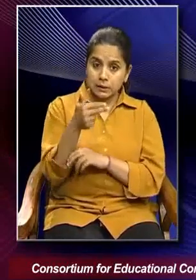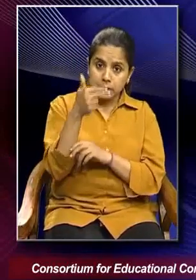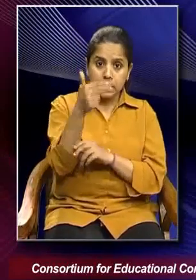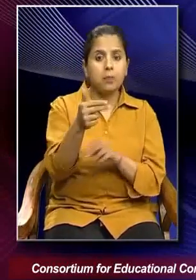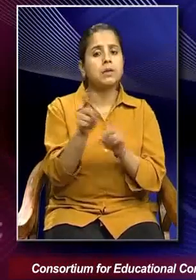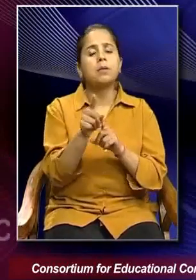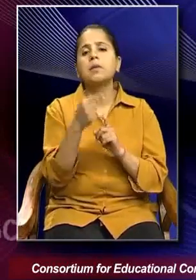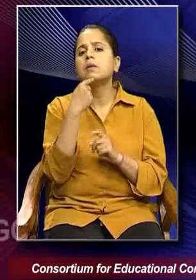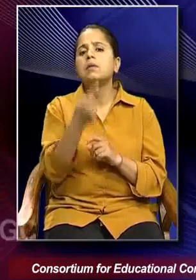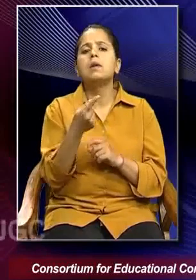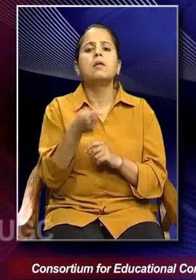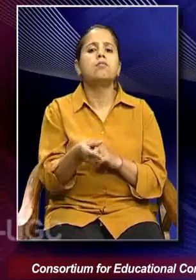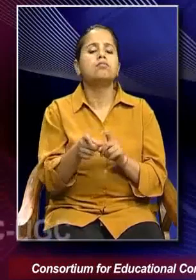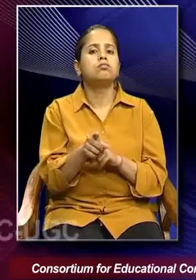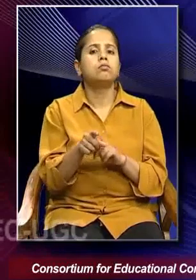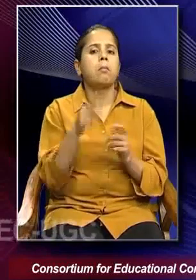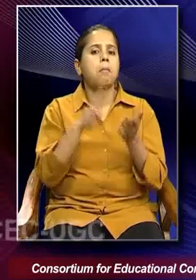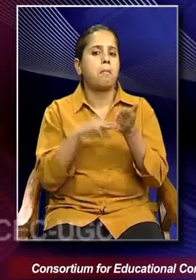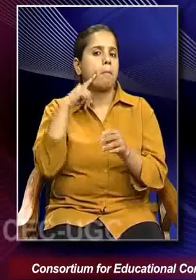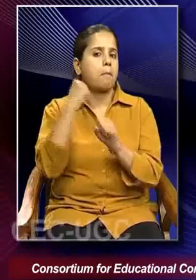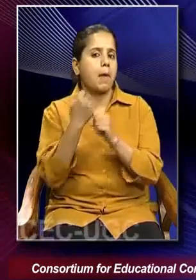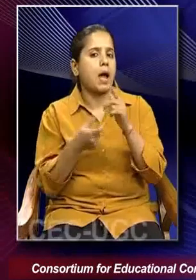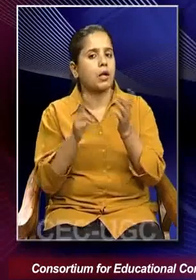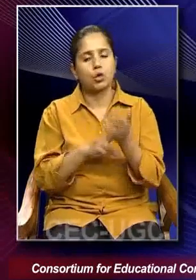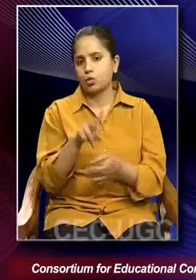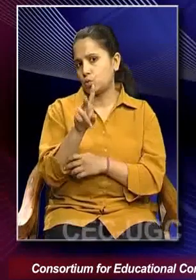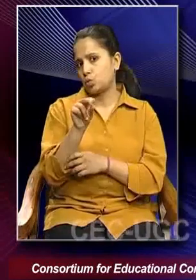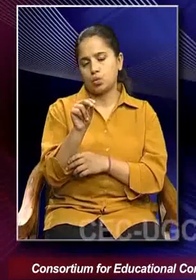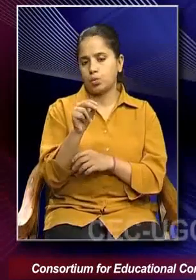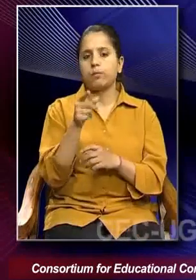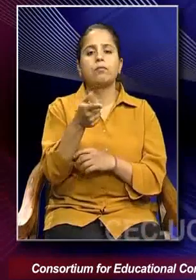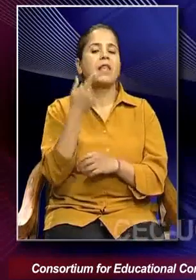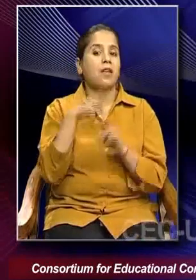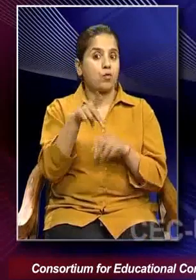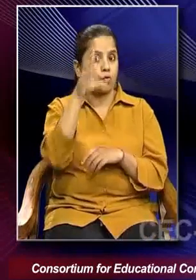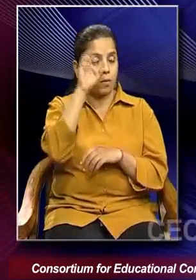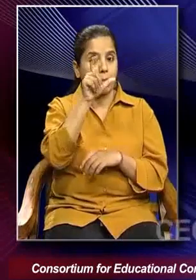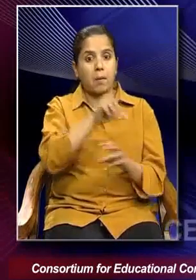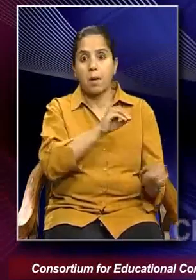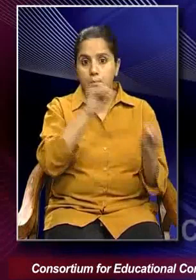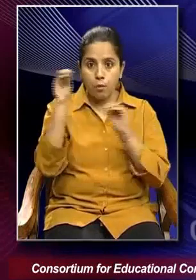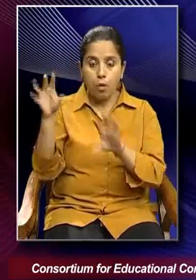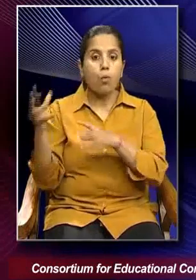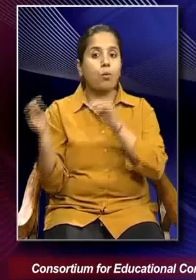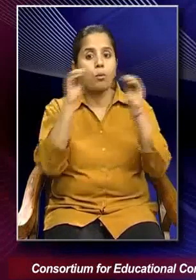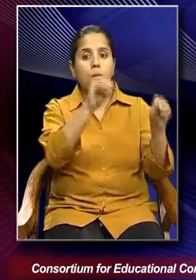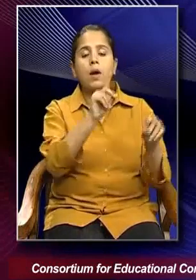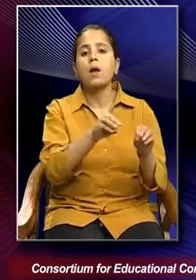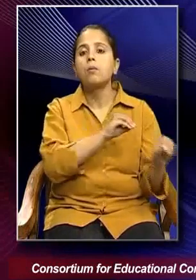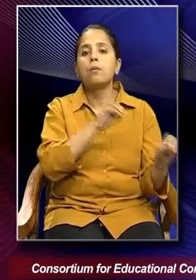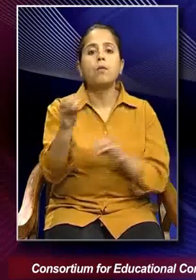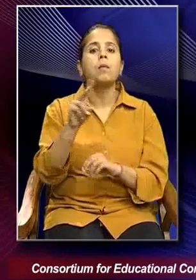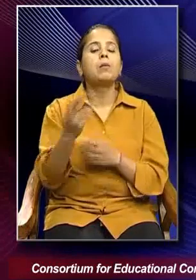not considered to be as migration. Because if you remember, migration actually entails movement